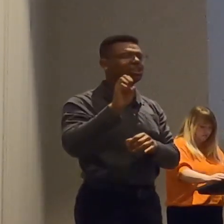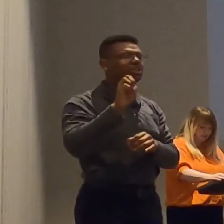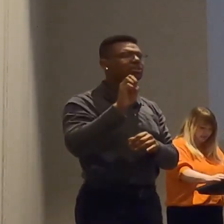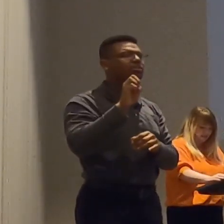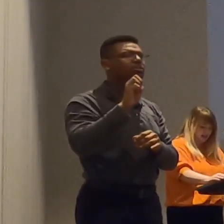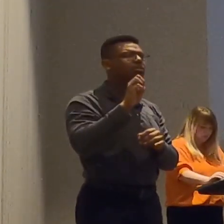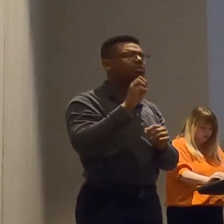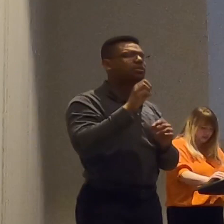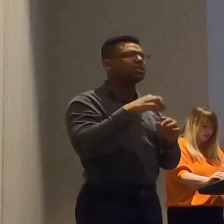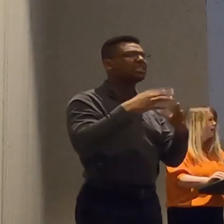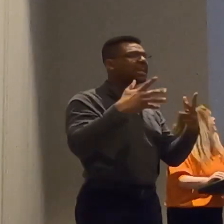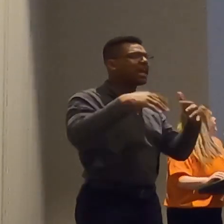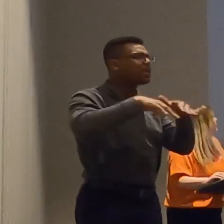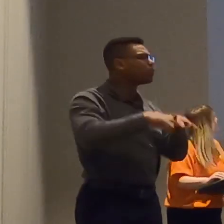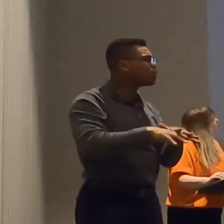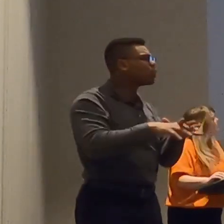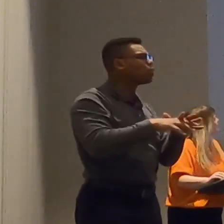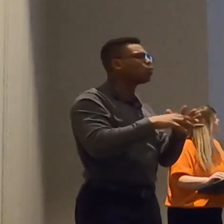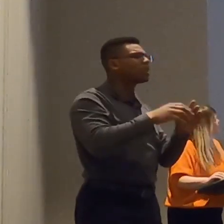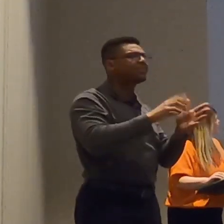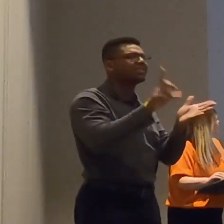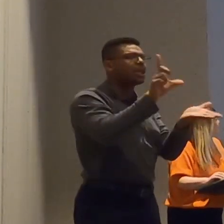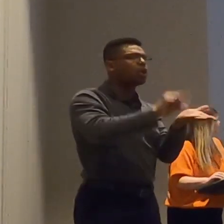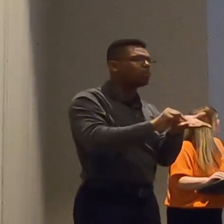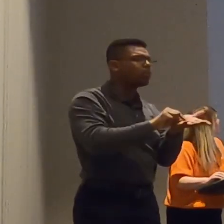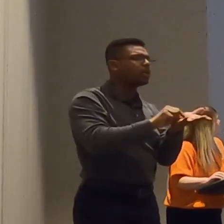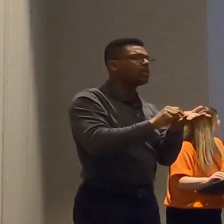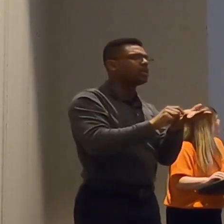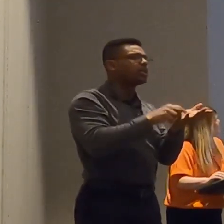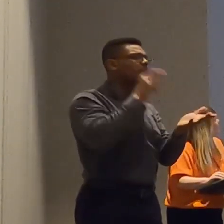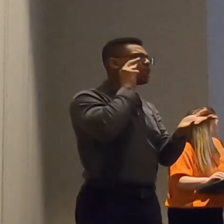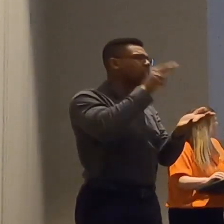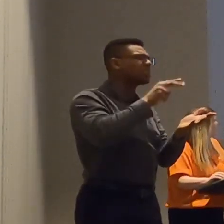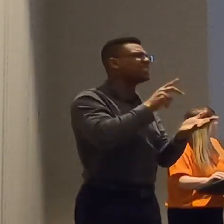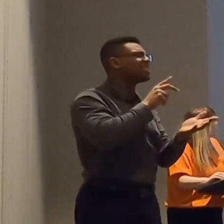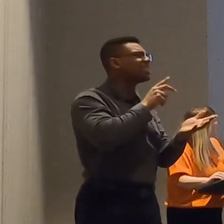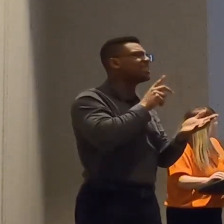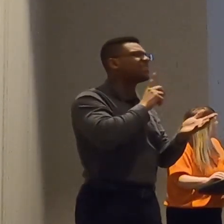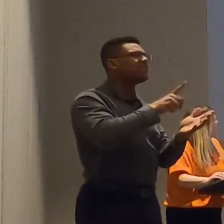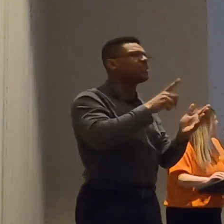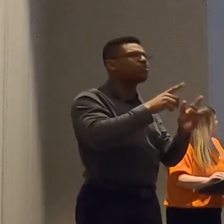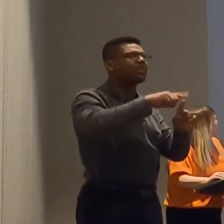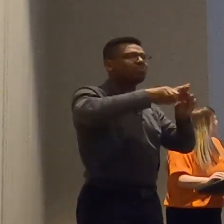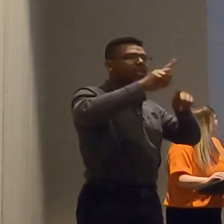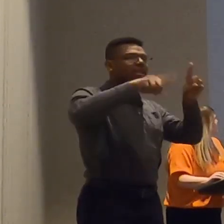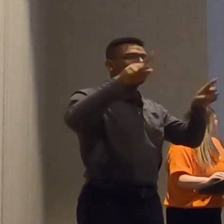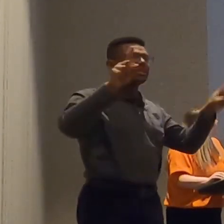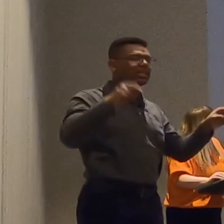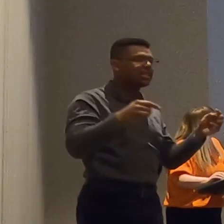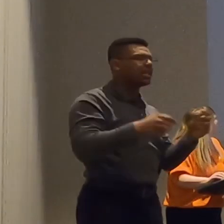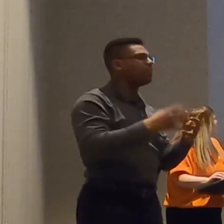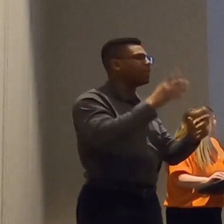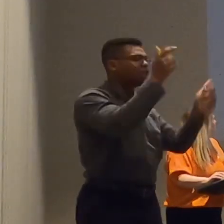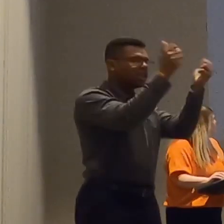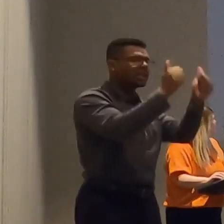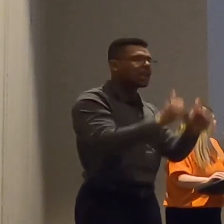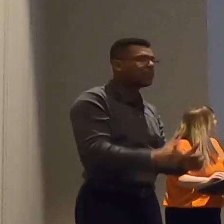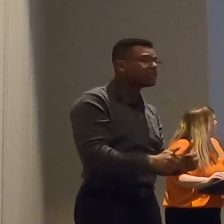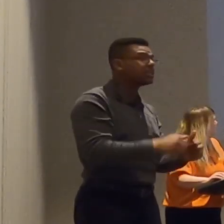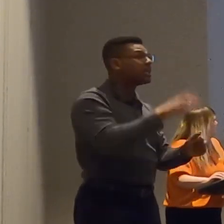a hybrid relief style print that creates these very dynamic compositions. And this is something